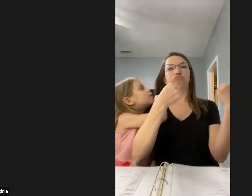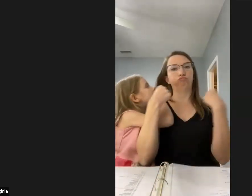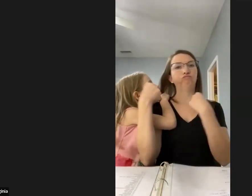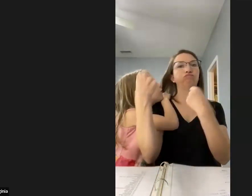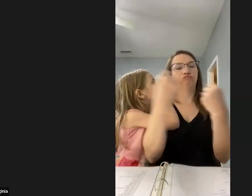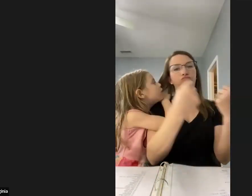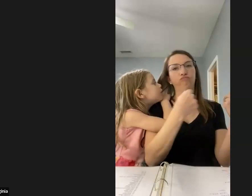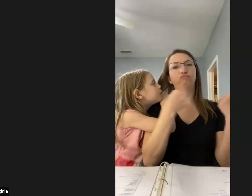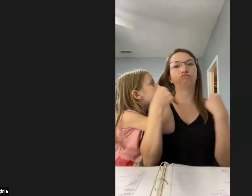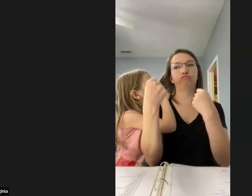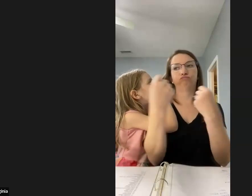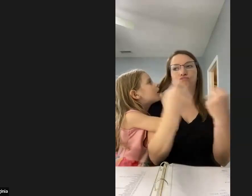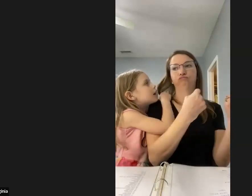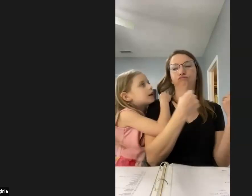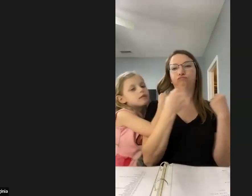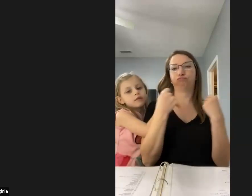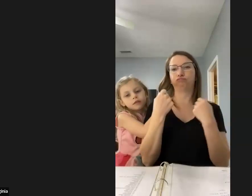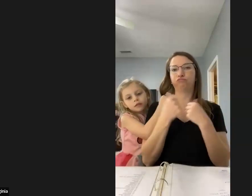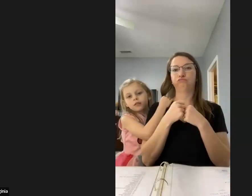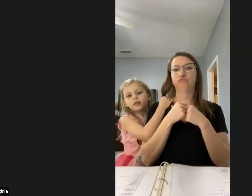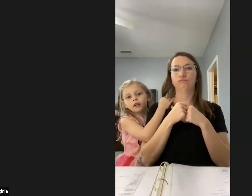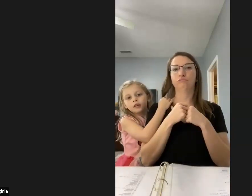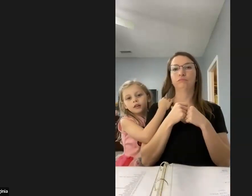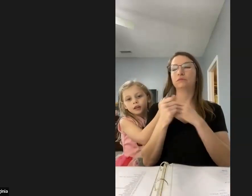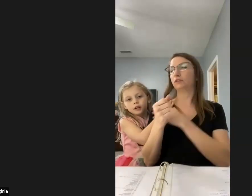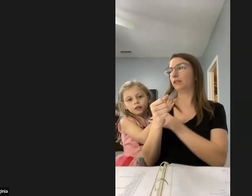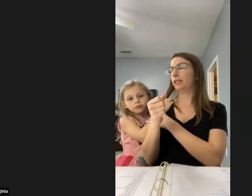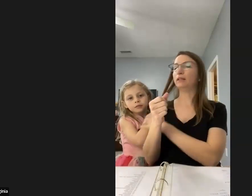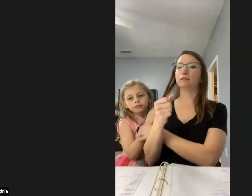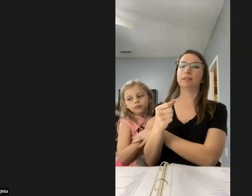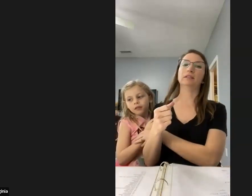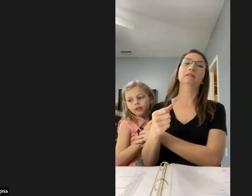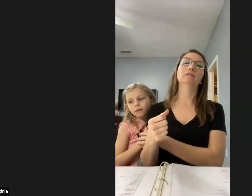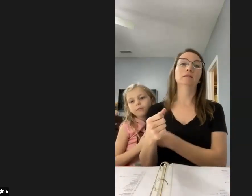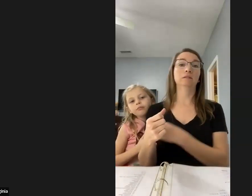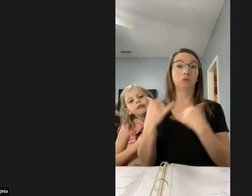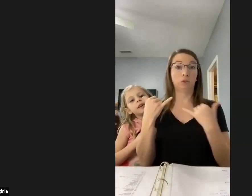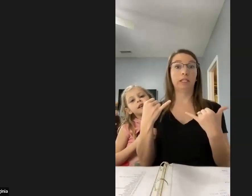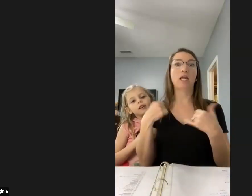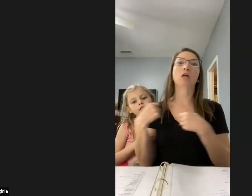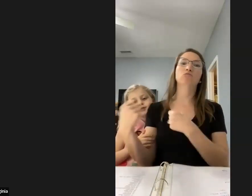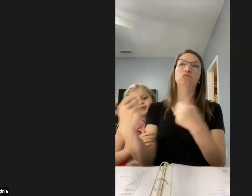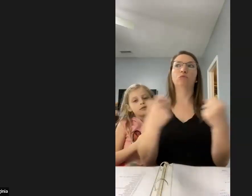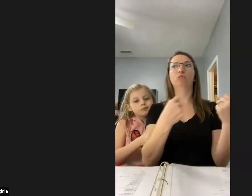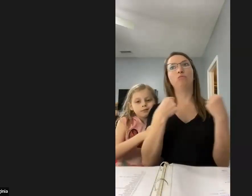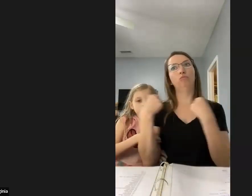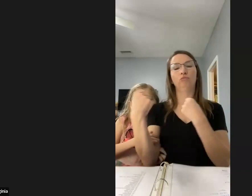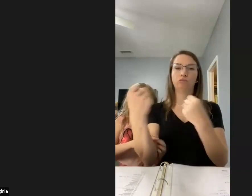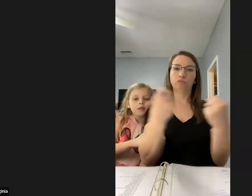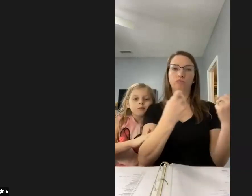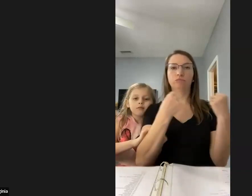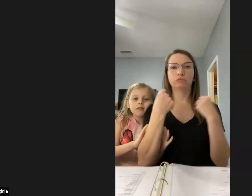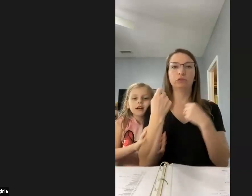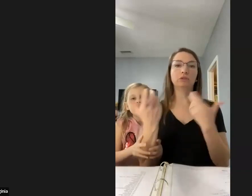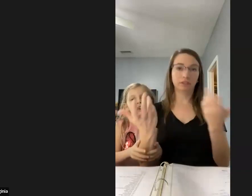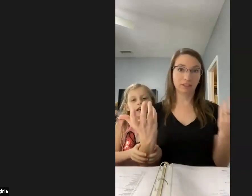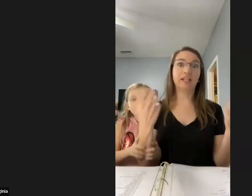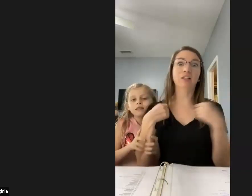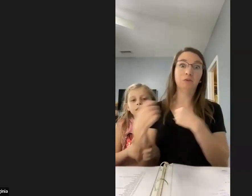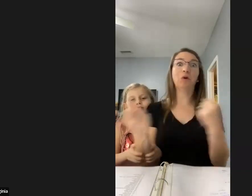I saw them signs. Not right now, sweetie. Please, But today I please, drove